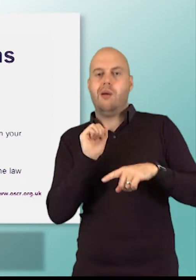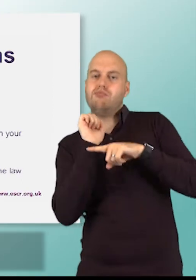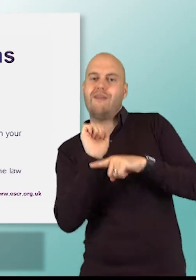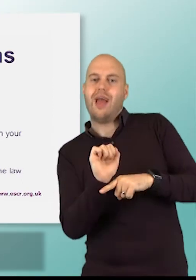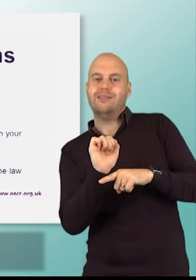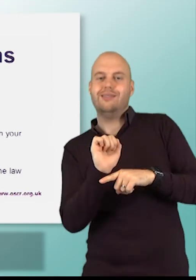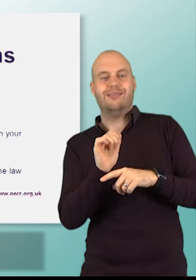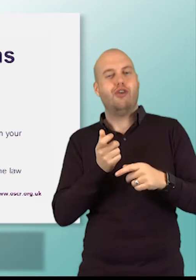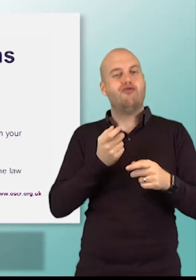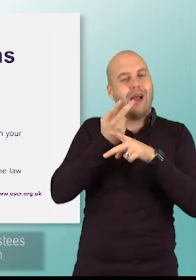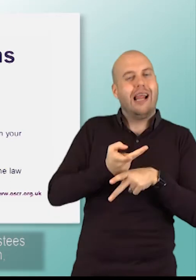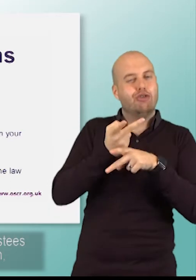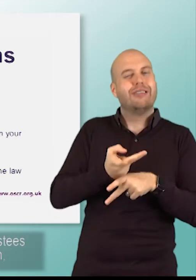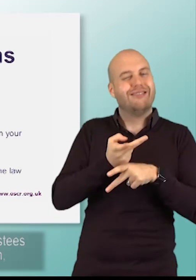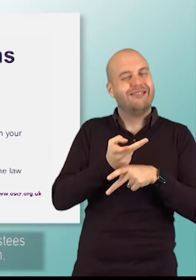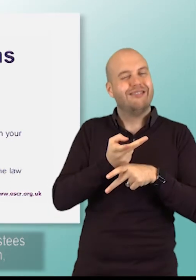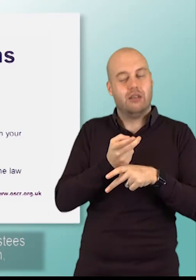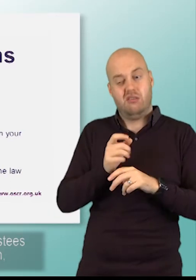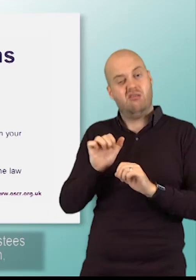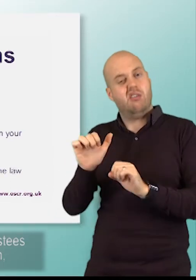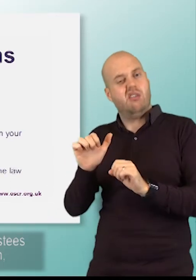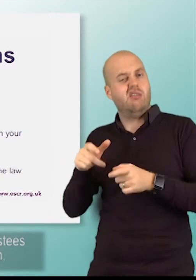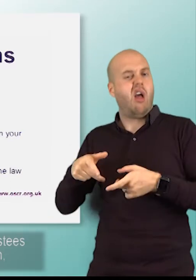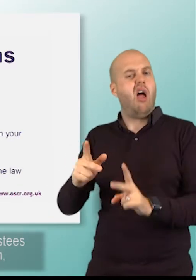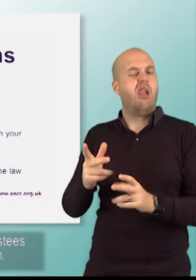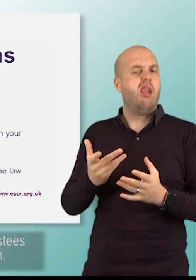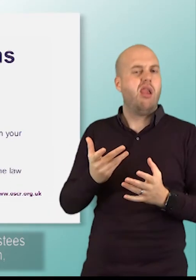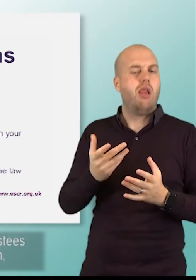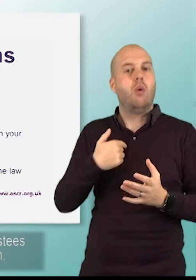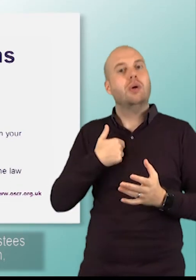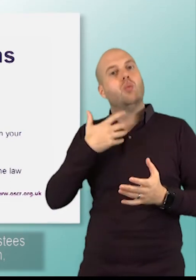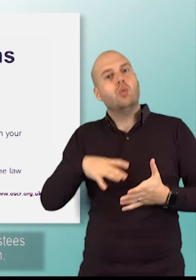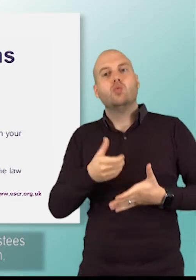practicing what we call a kind of preventative form of regulation. We want to,